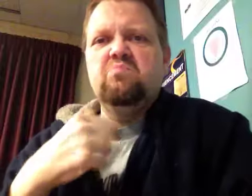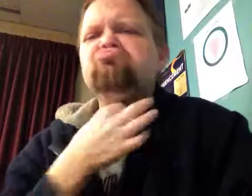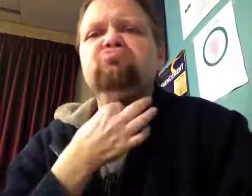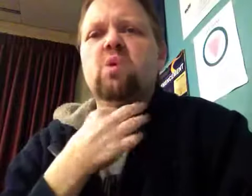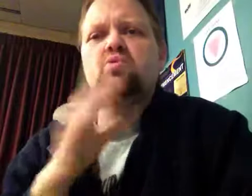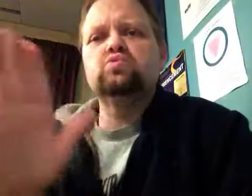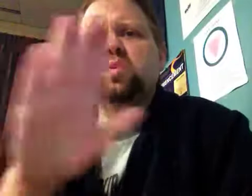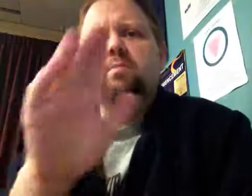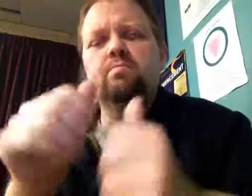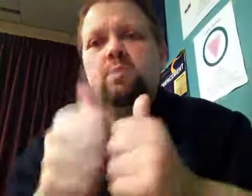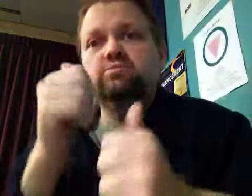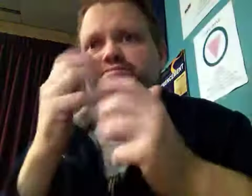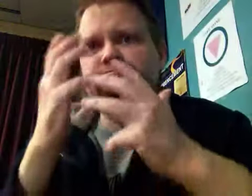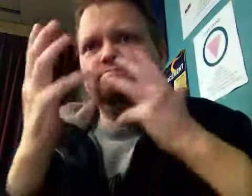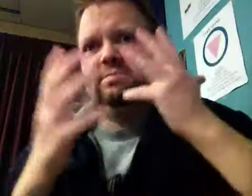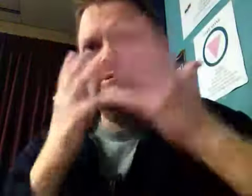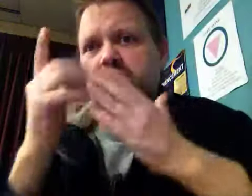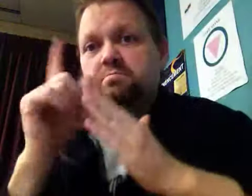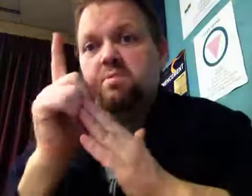where she joked about a slave draft. Let's take a listen.